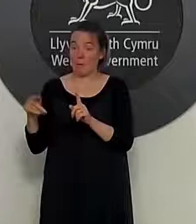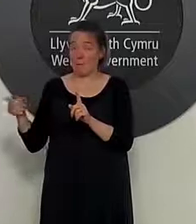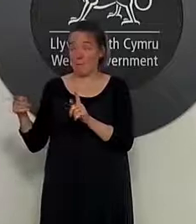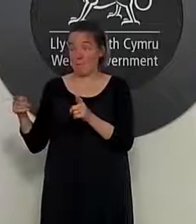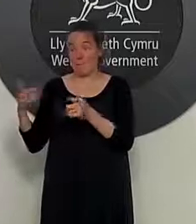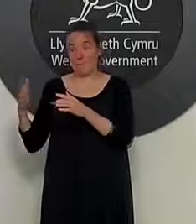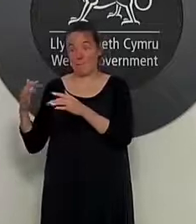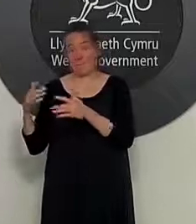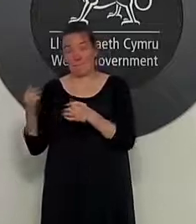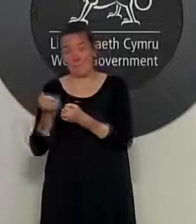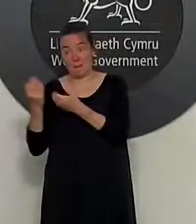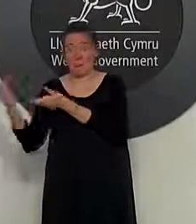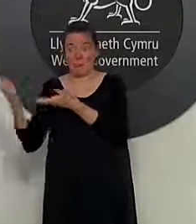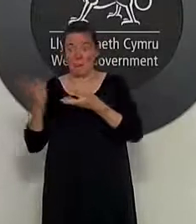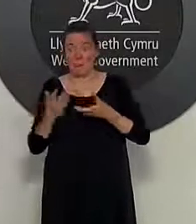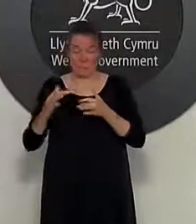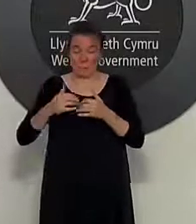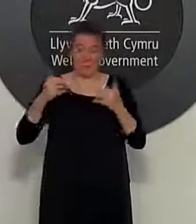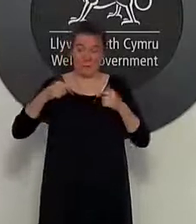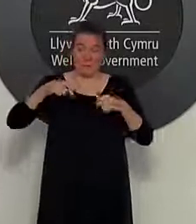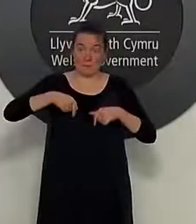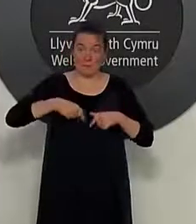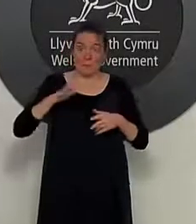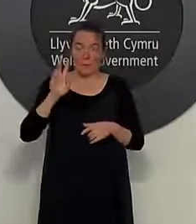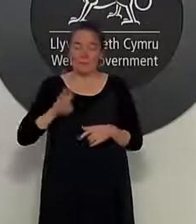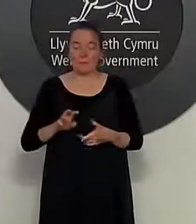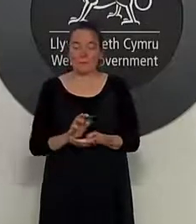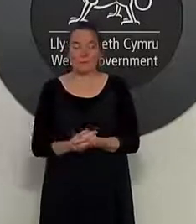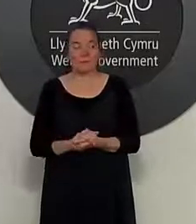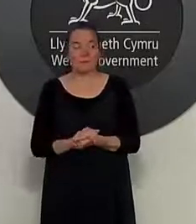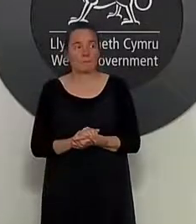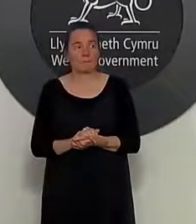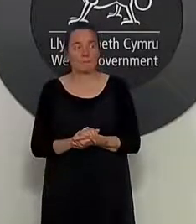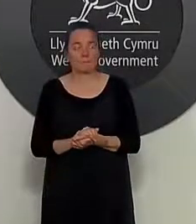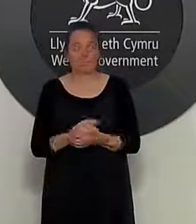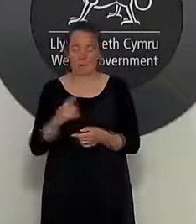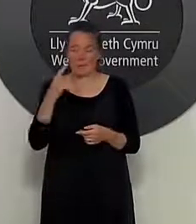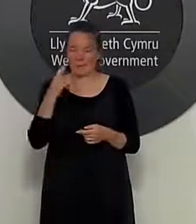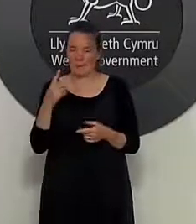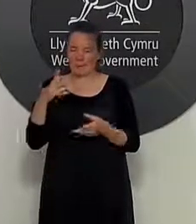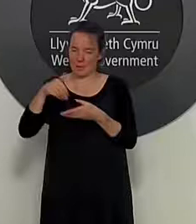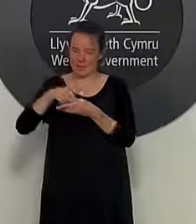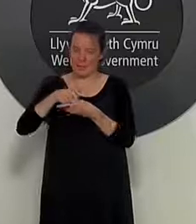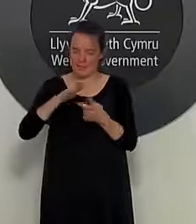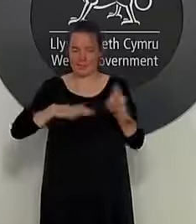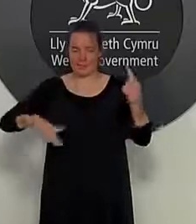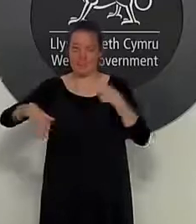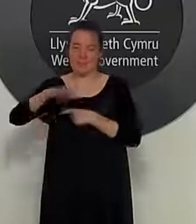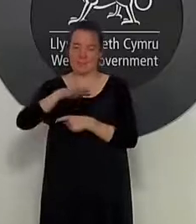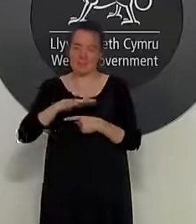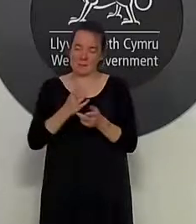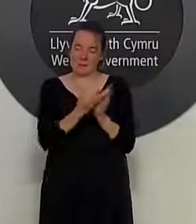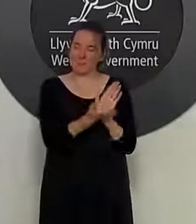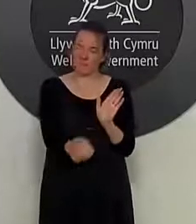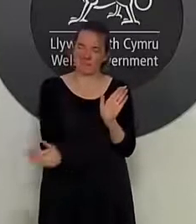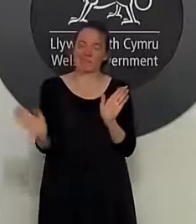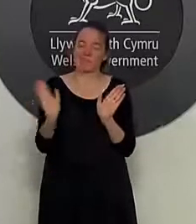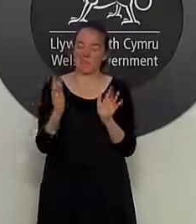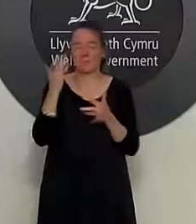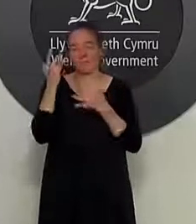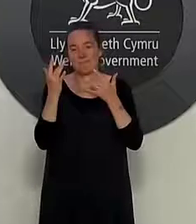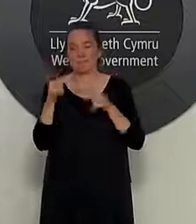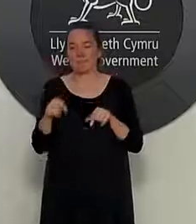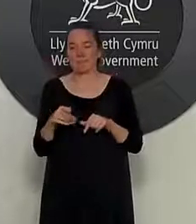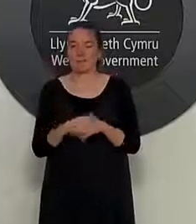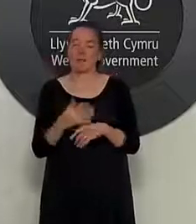yes, everything that we've said today has to be seen against that wider backcloth. And then Adam has already referred to further